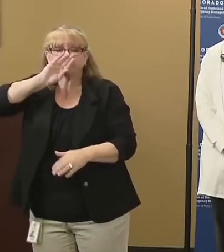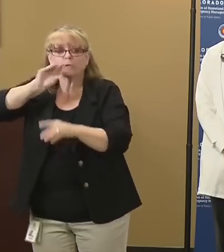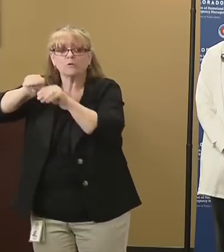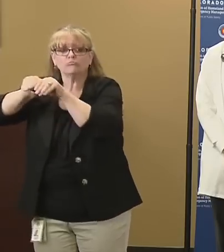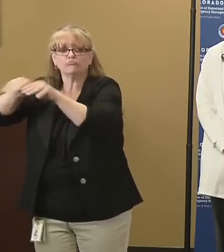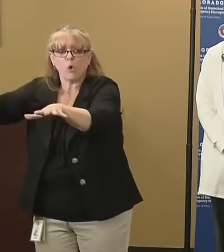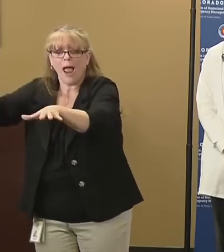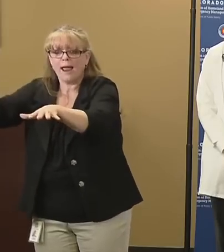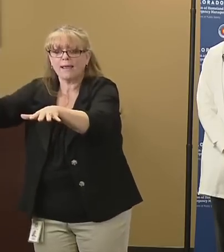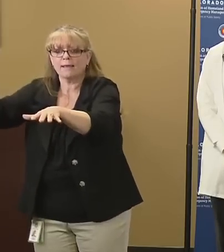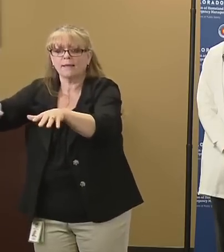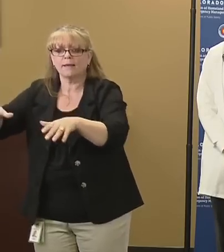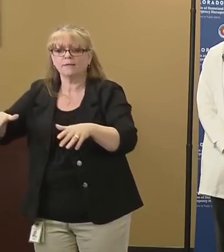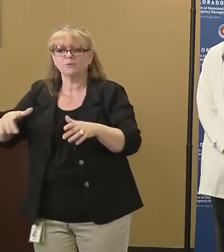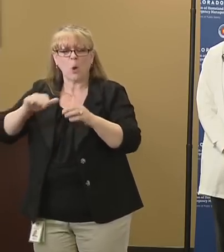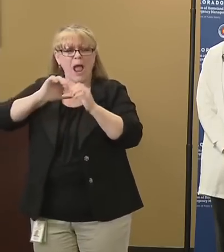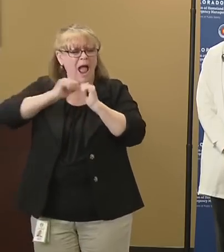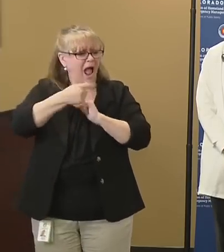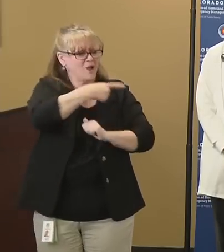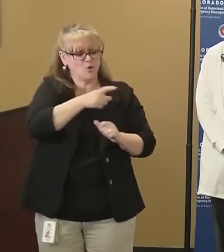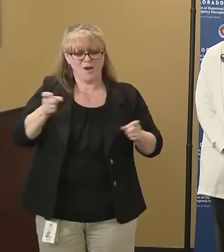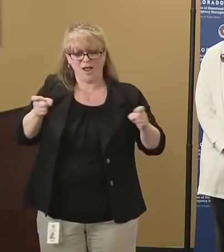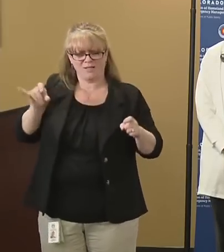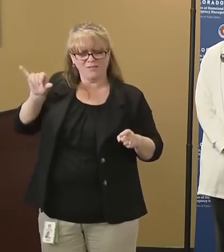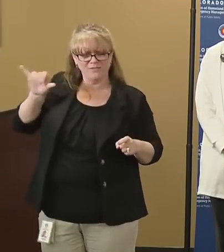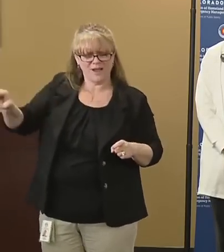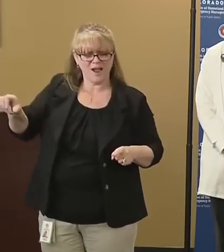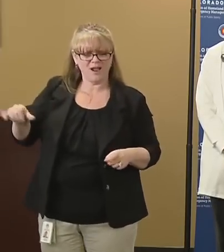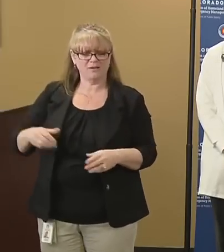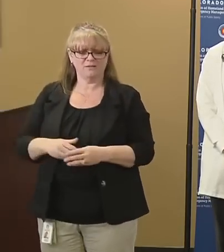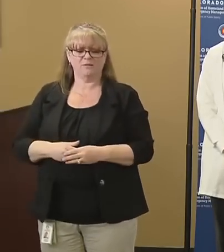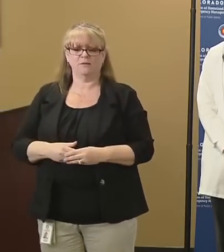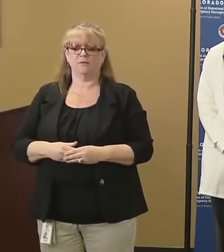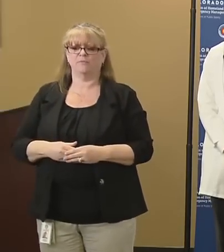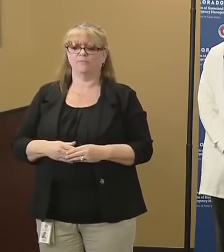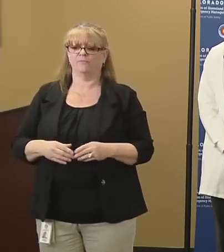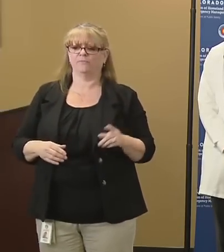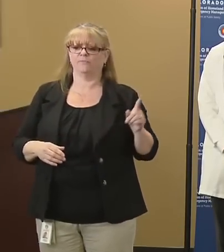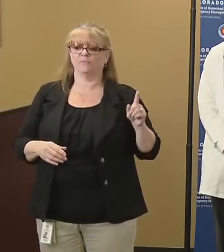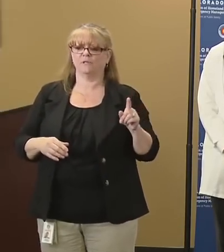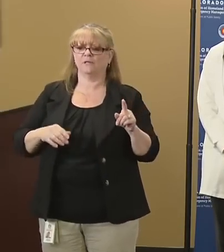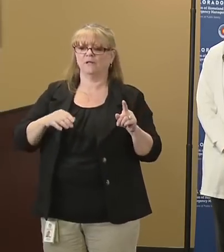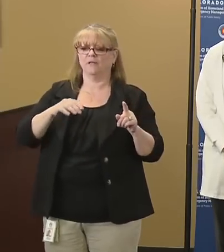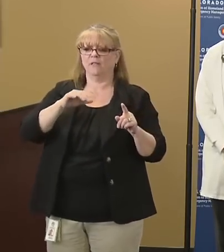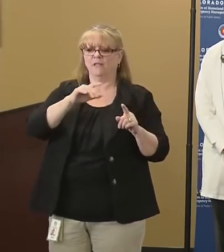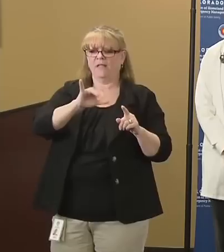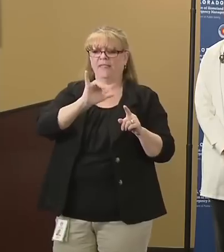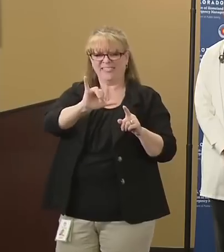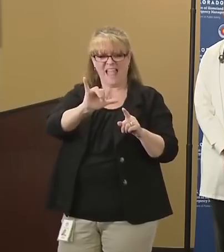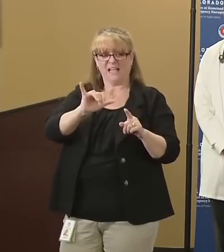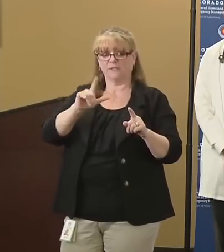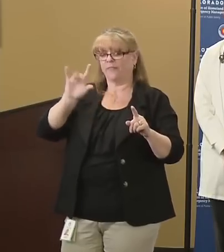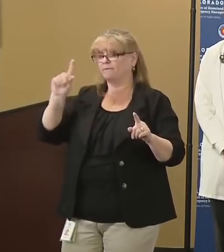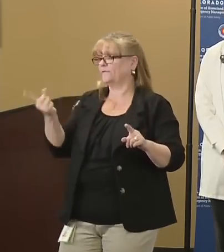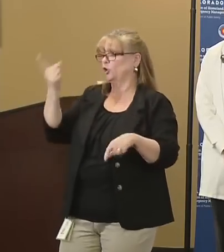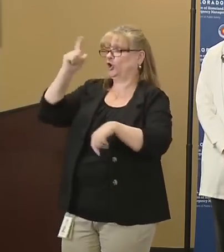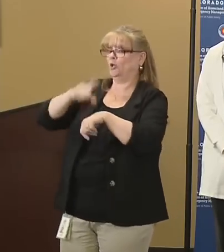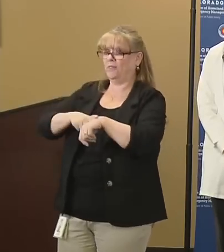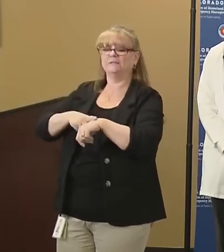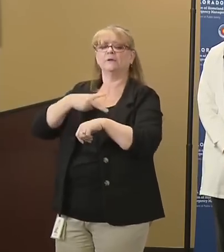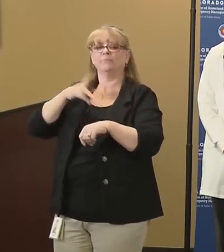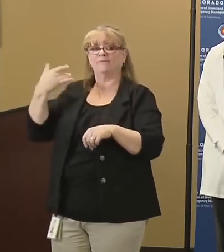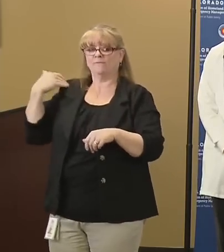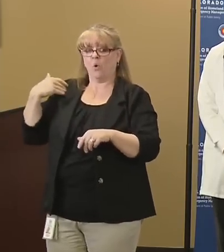So those were some of the first actions that we took, some of the very first things we knew about this virus without yet knowing its trajectory